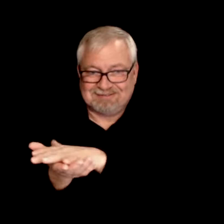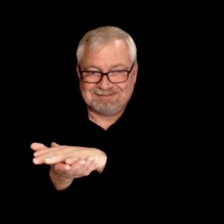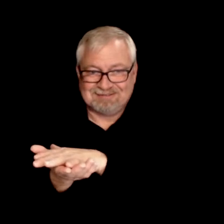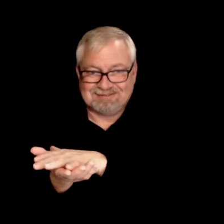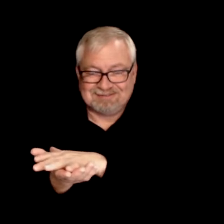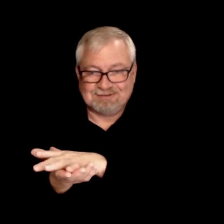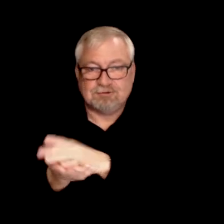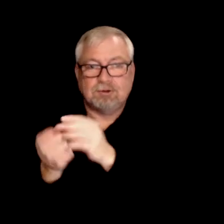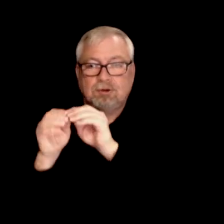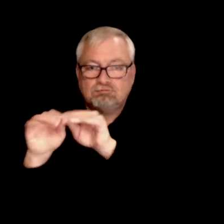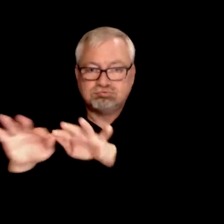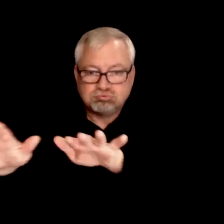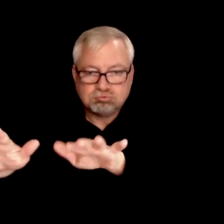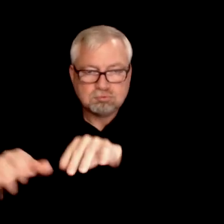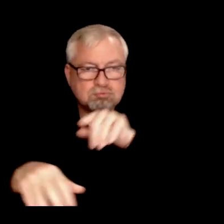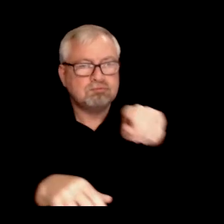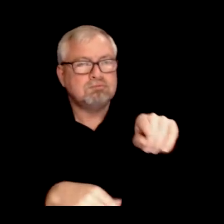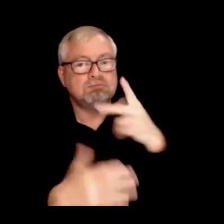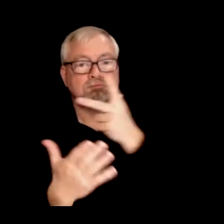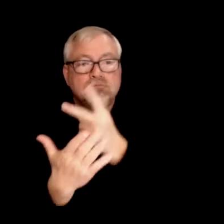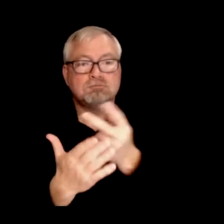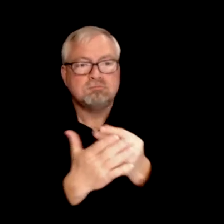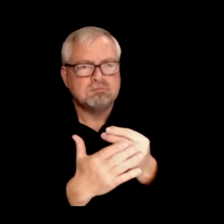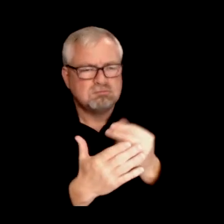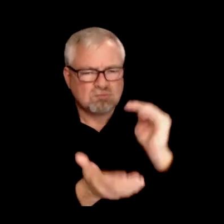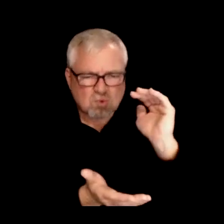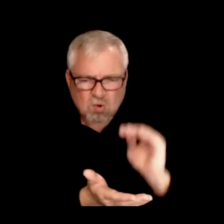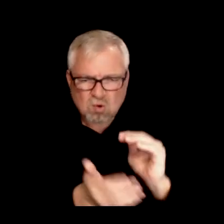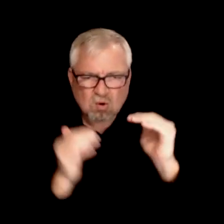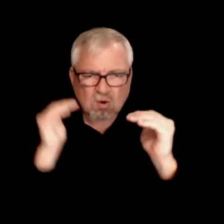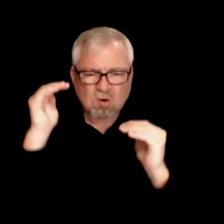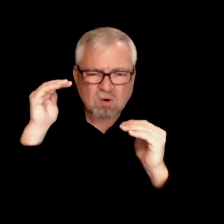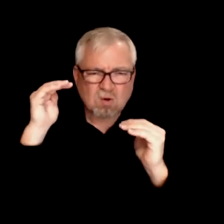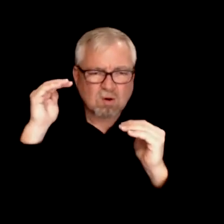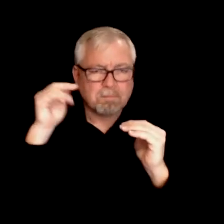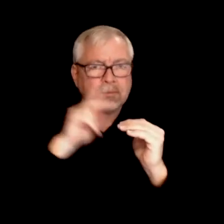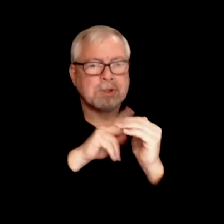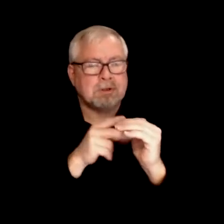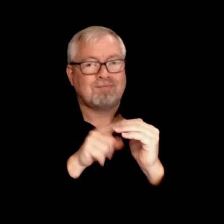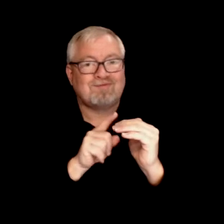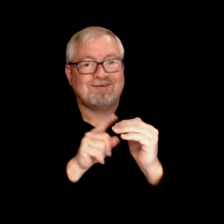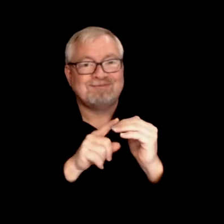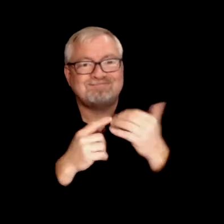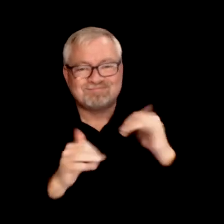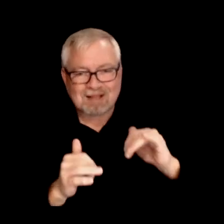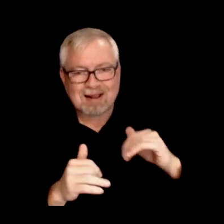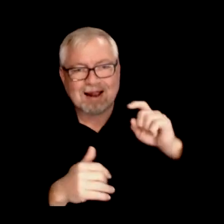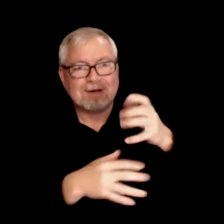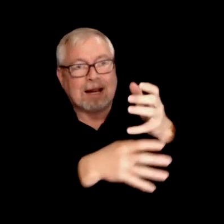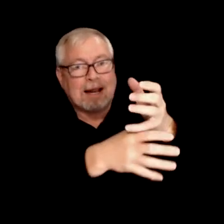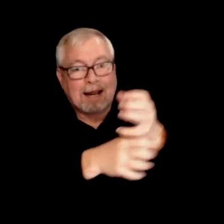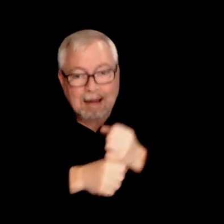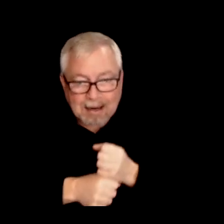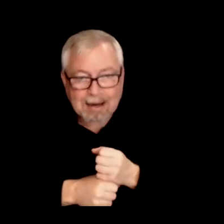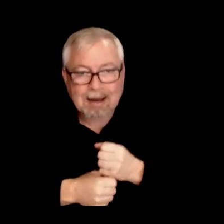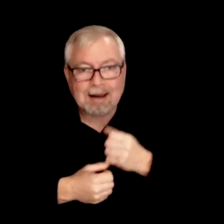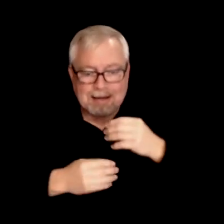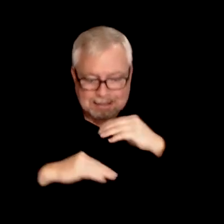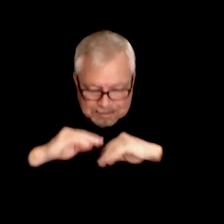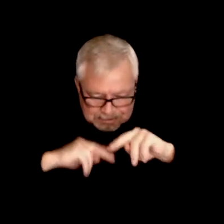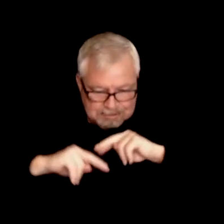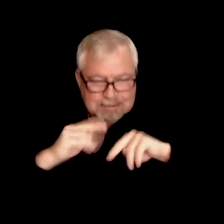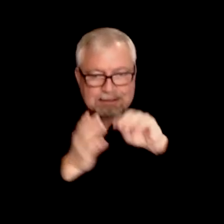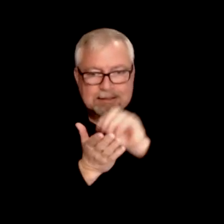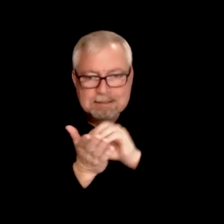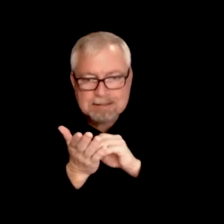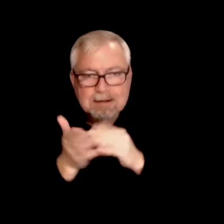lower. That's because actually receiving, preparing, and administering vaccine takes time. It takes time for the vaccine to